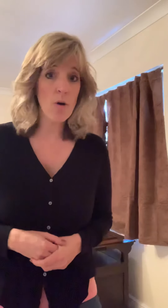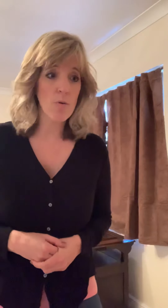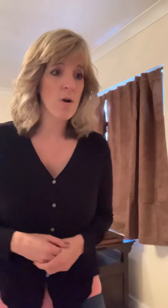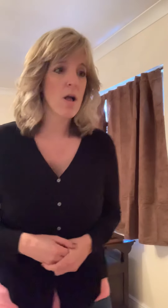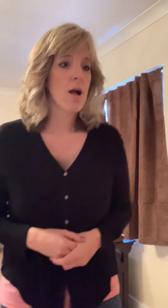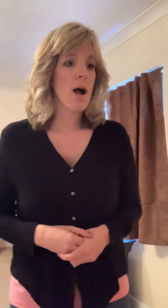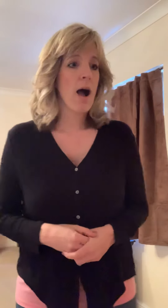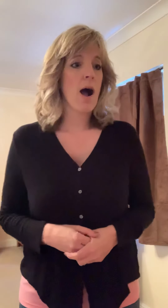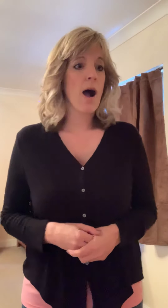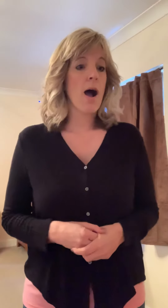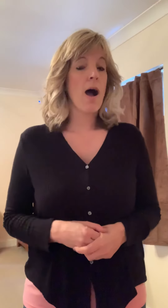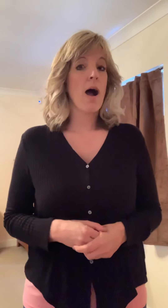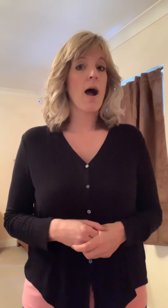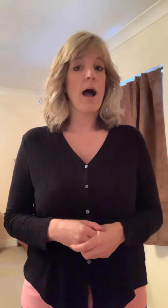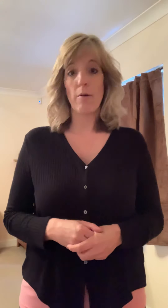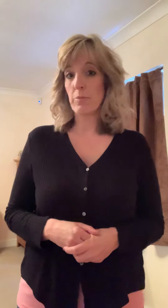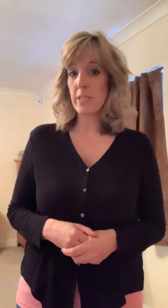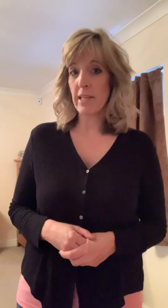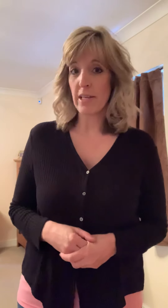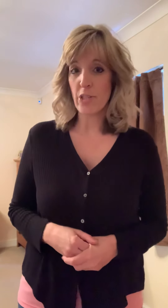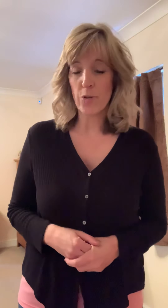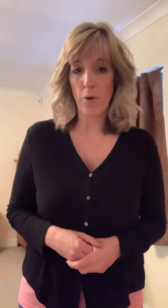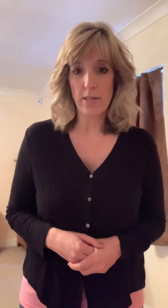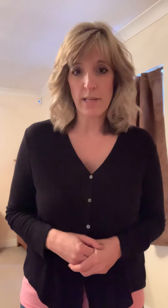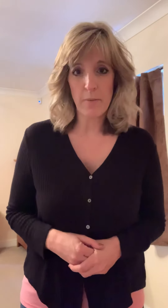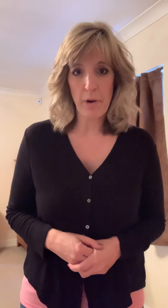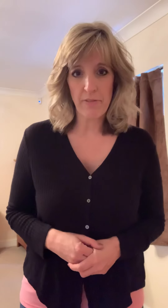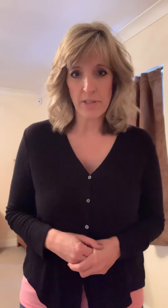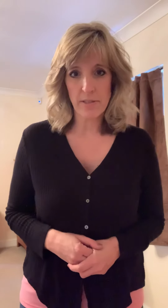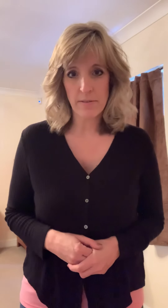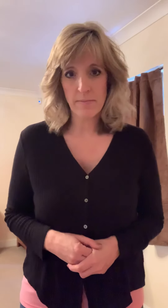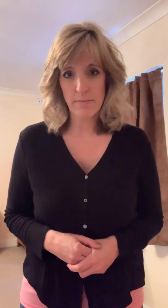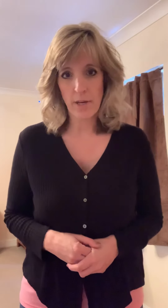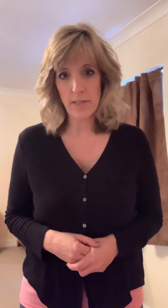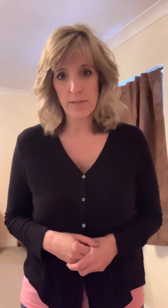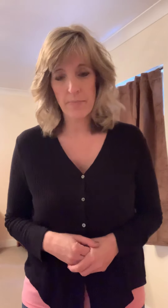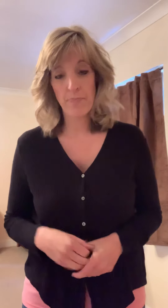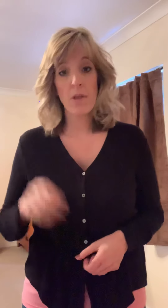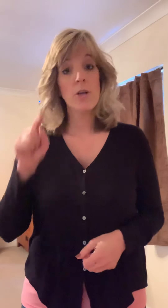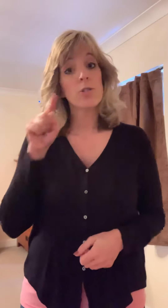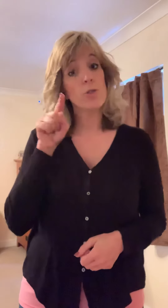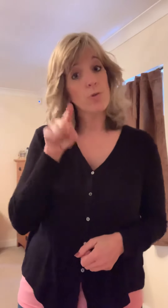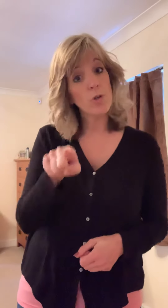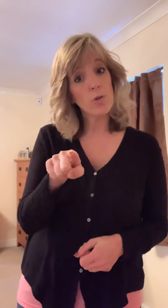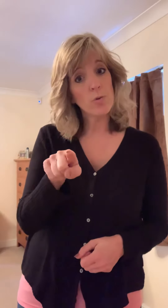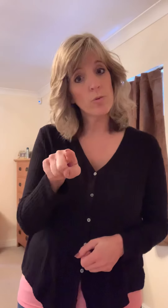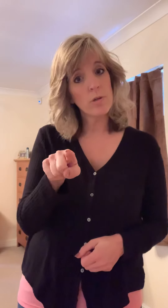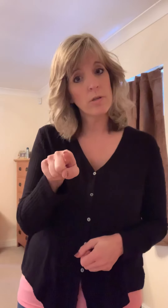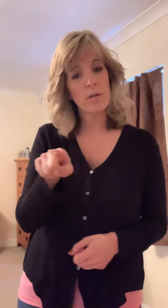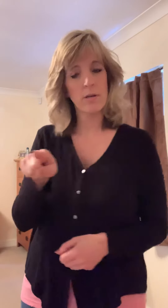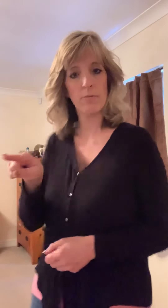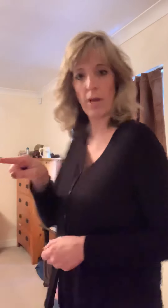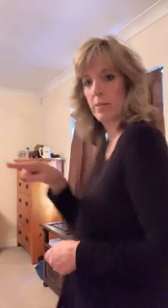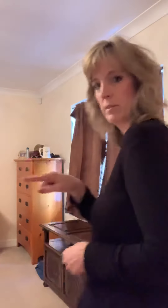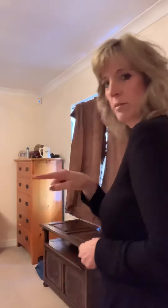So how would we say, do you want to eat breakfast, right? Do you, right?